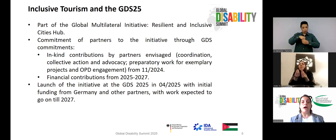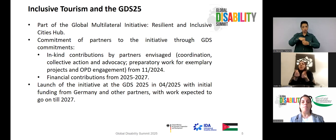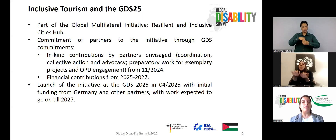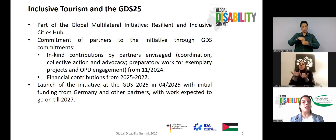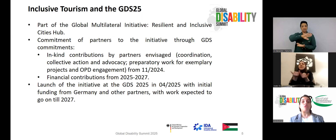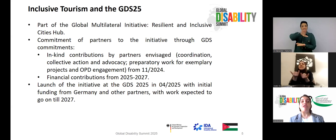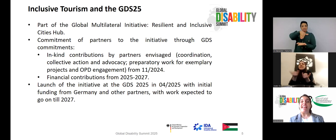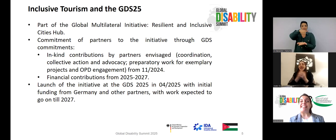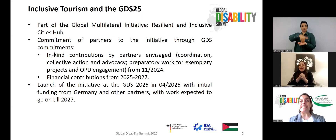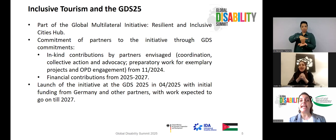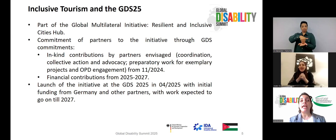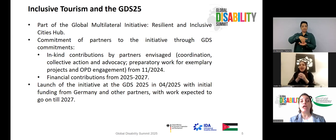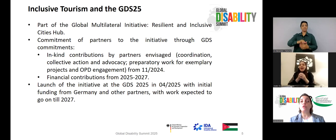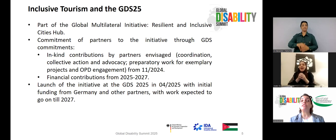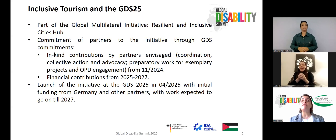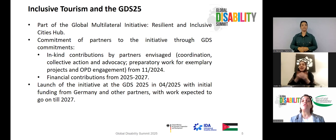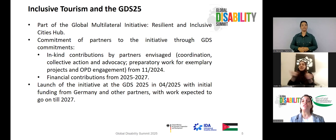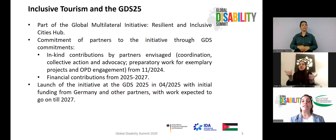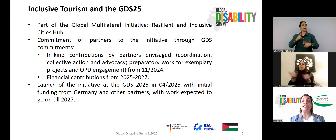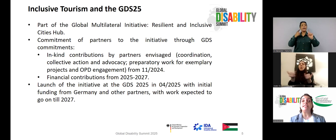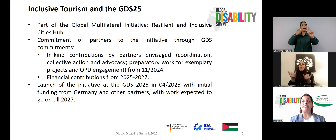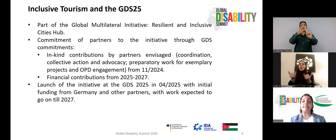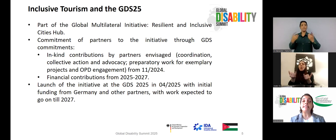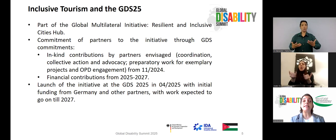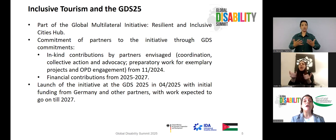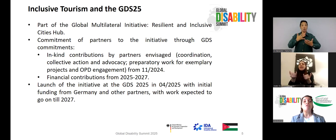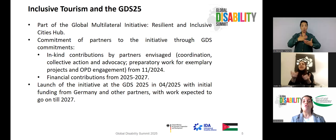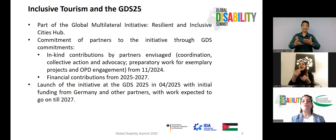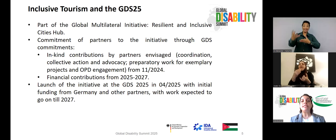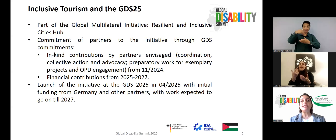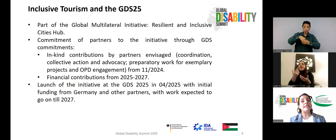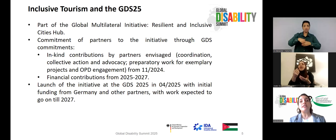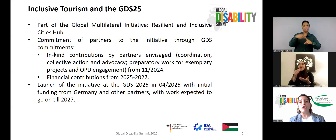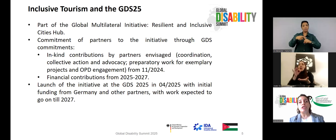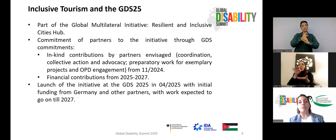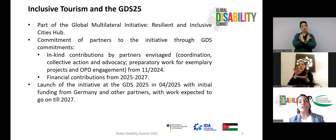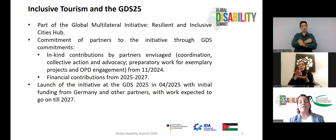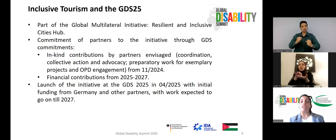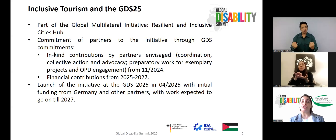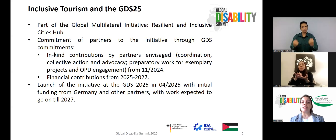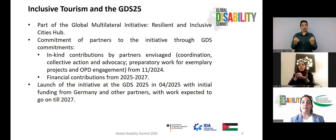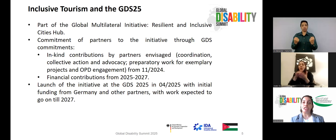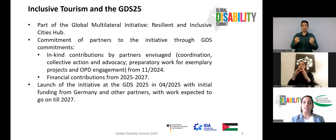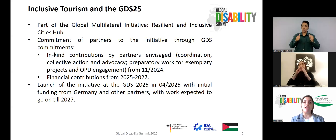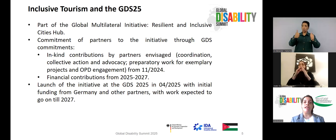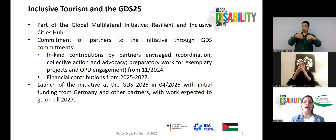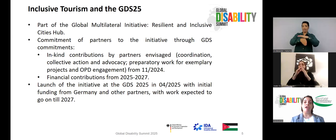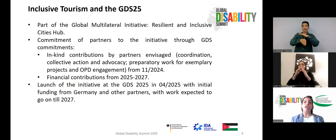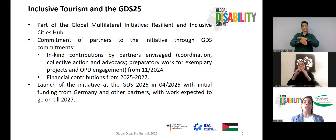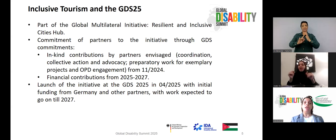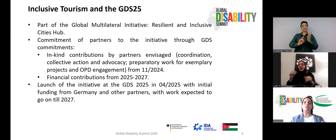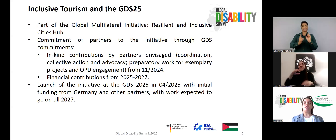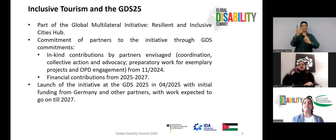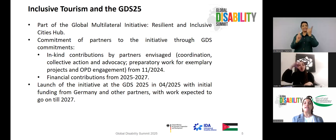is creating inclusive and resilient cities for reasons that Dr. Mustafa has just mentioned